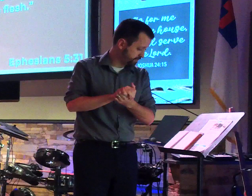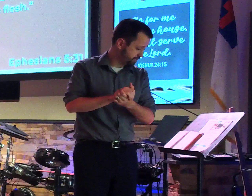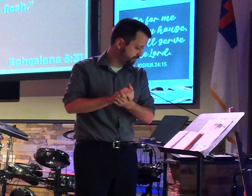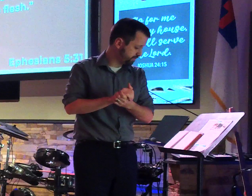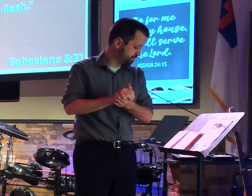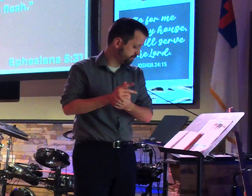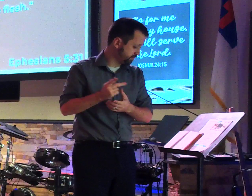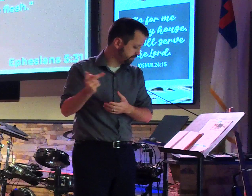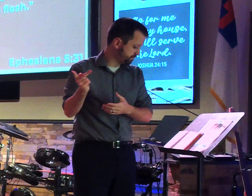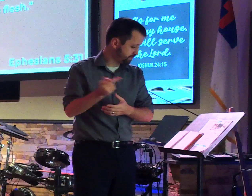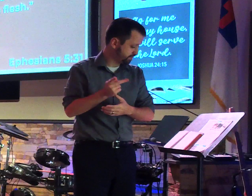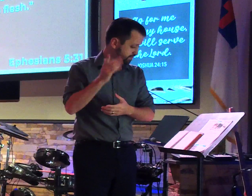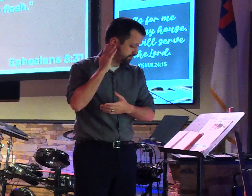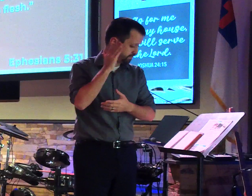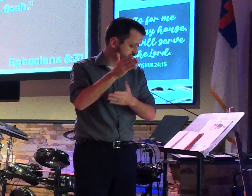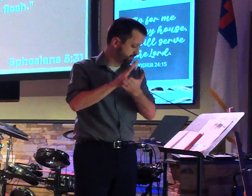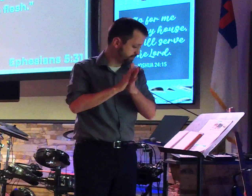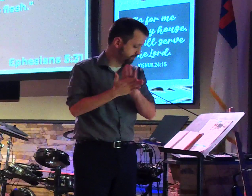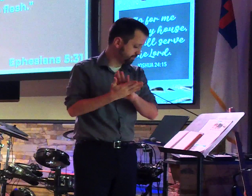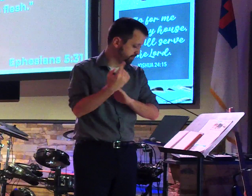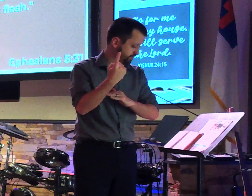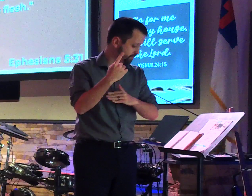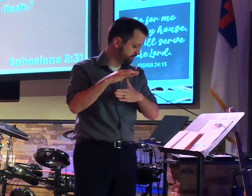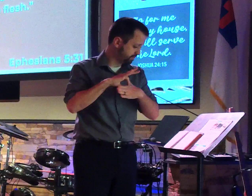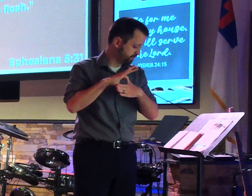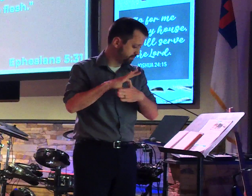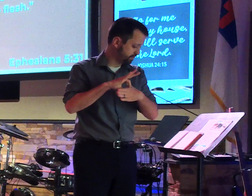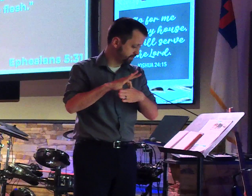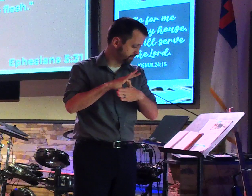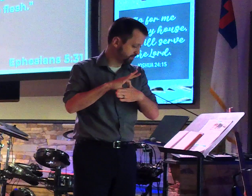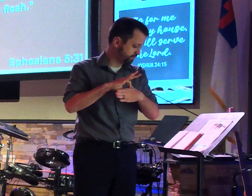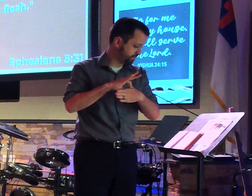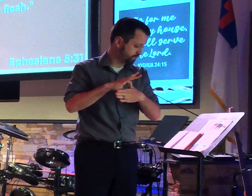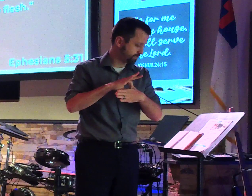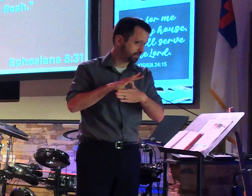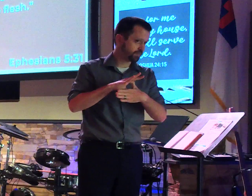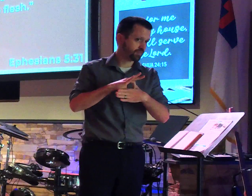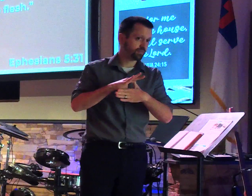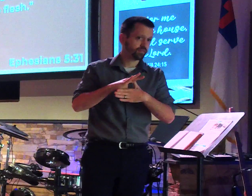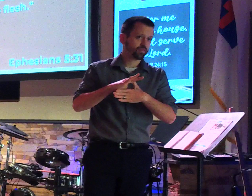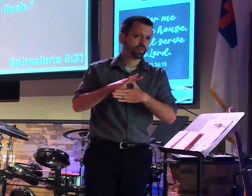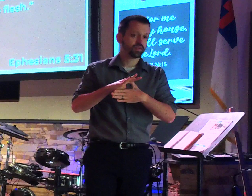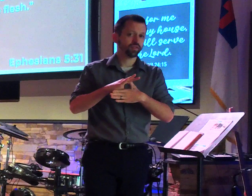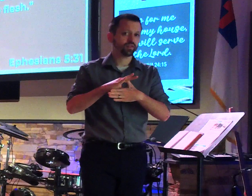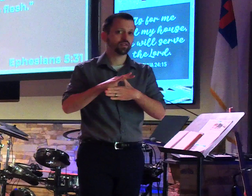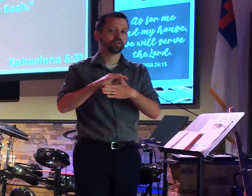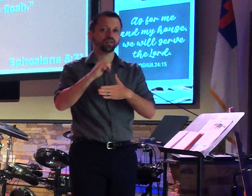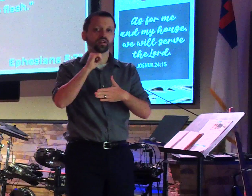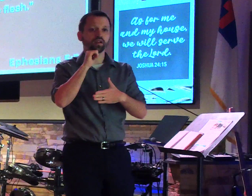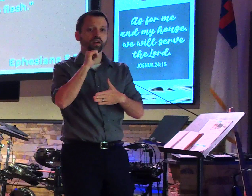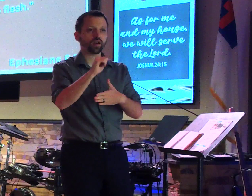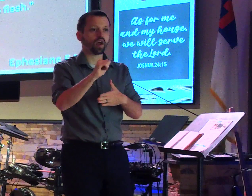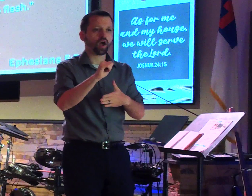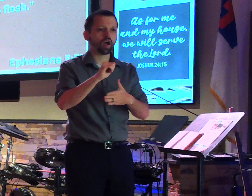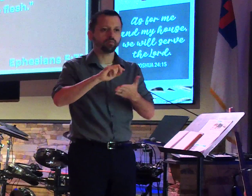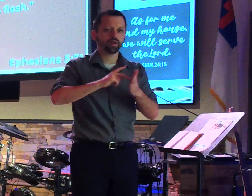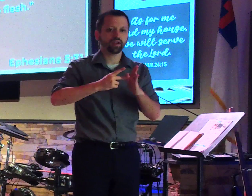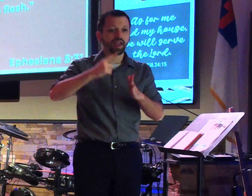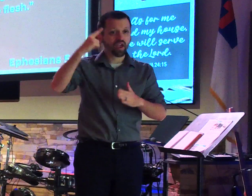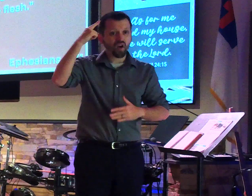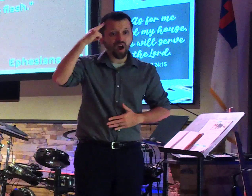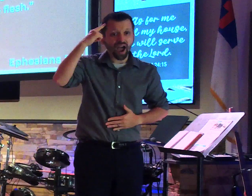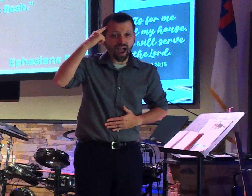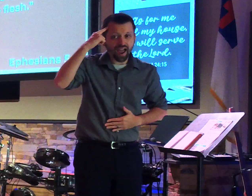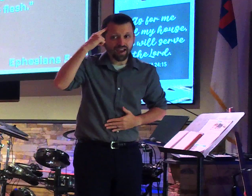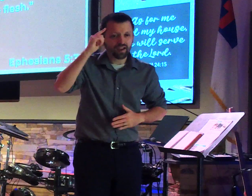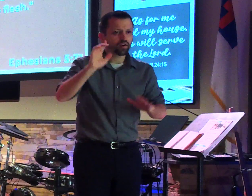two shall be one flesh. Now look, that is not something just up here in your head. That